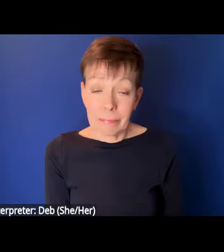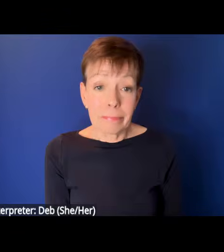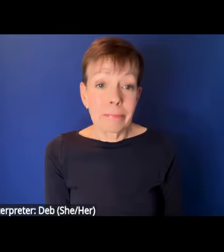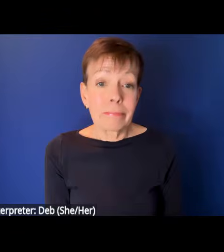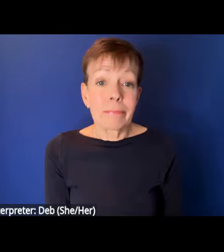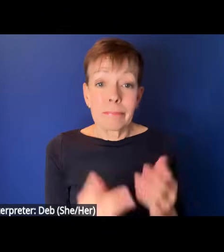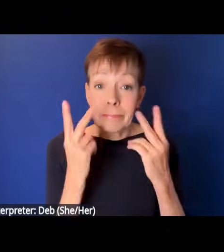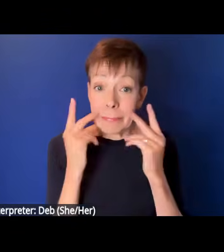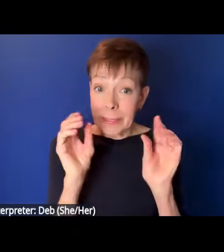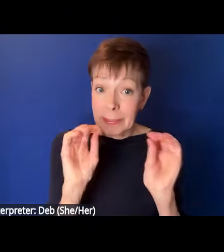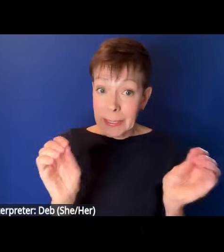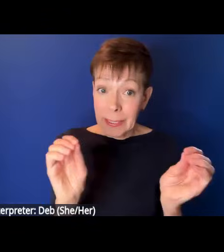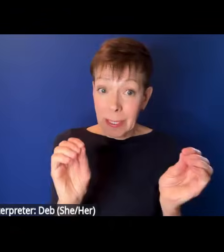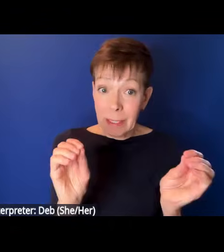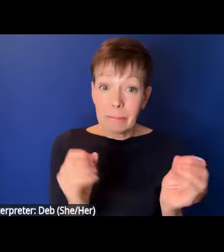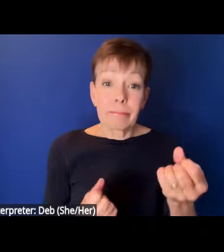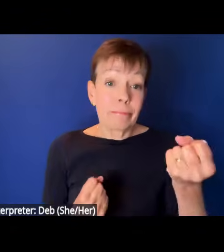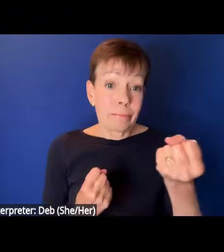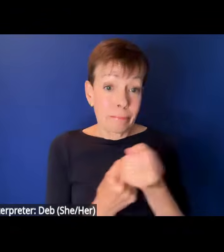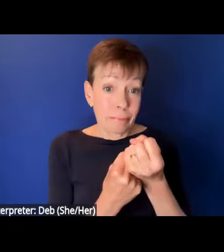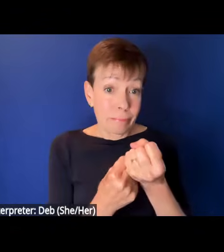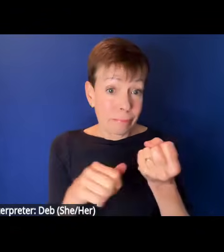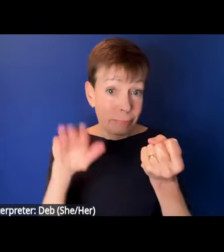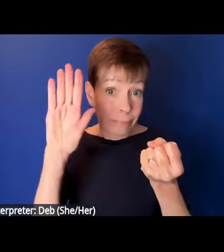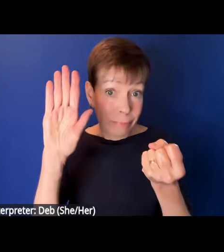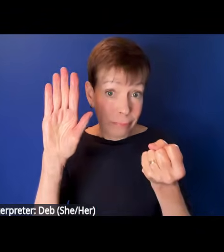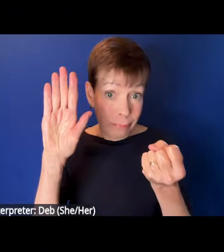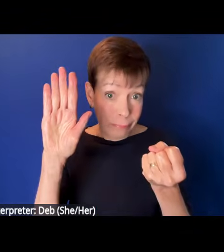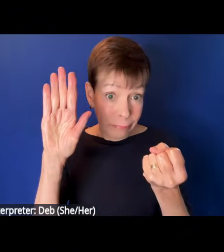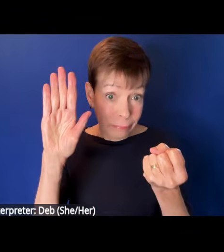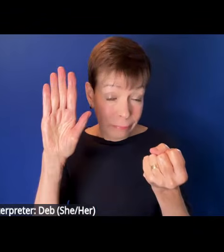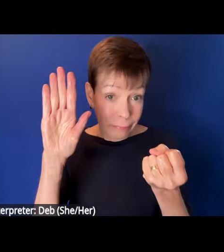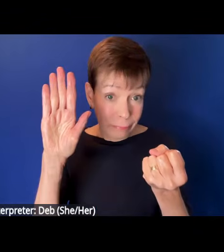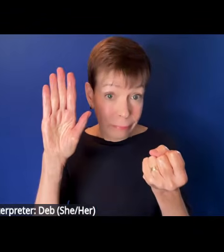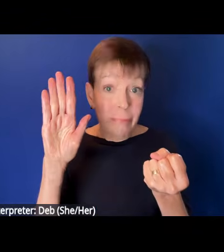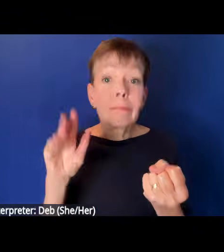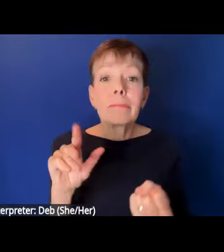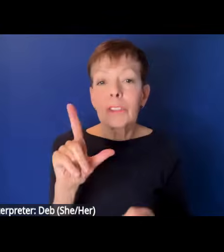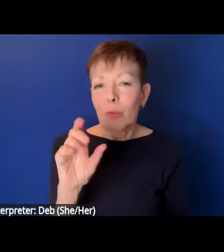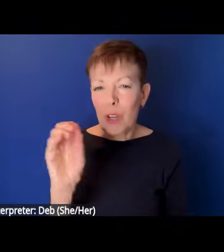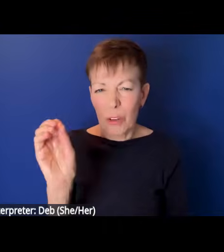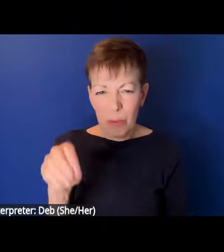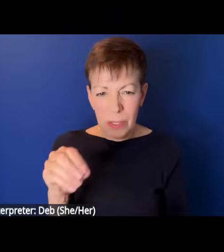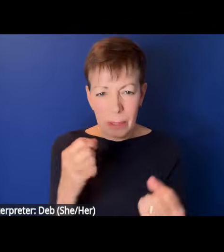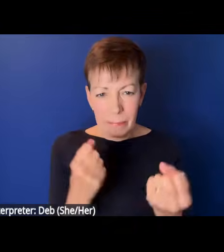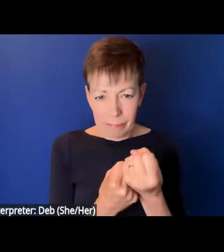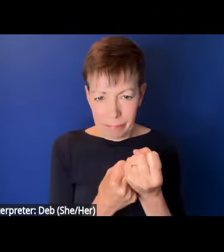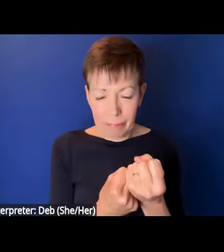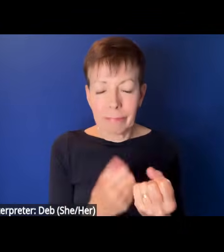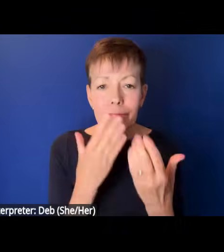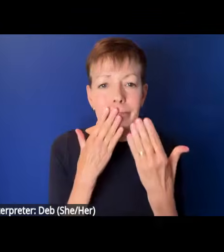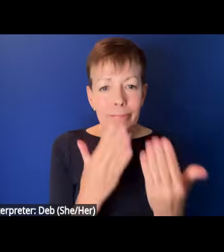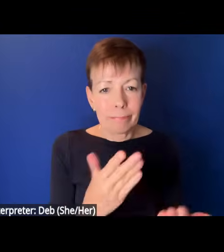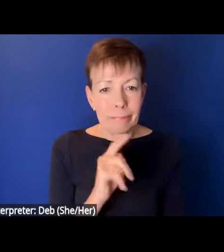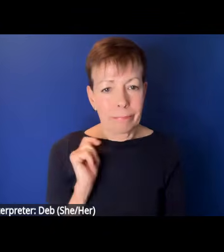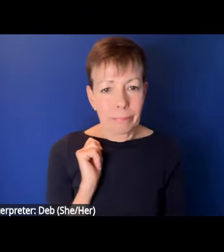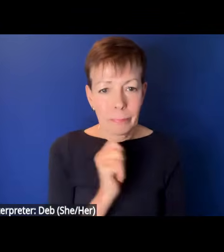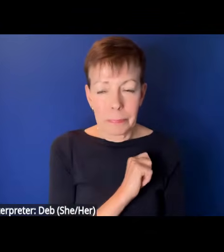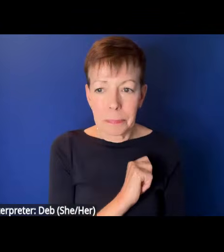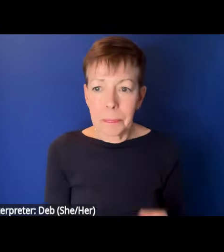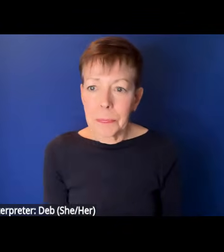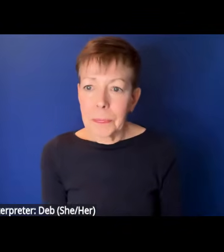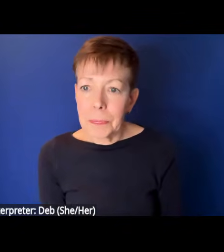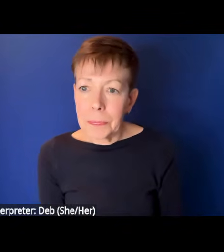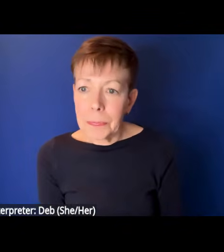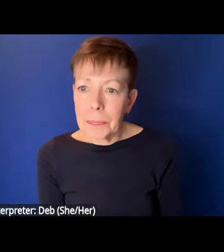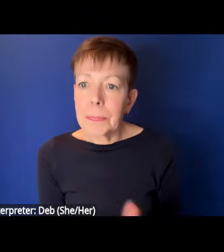Okay, seeing none, I'm going to call the question. All those in favor with a show of hands? And that is unanimous. Thank you, trustees. Okay, so that brings us